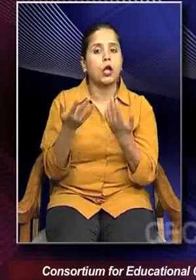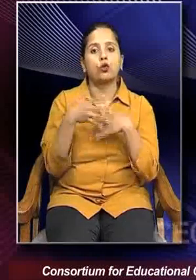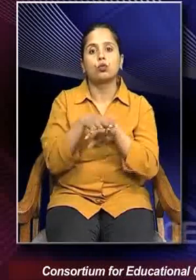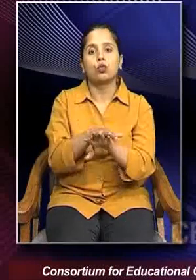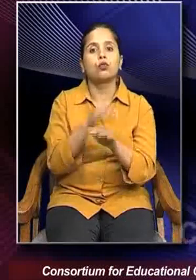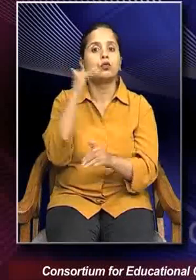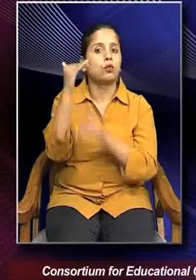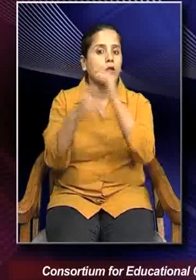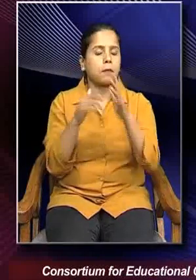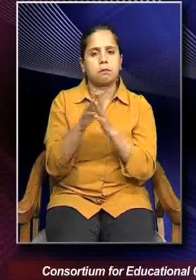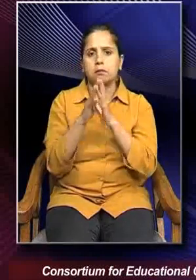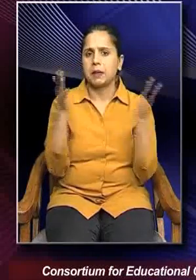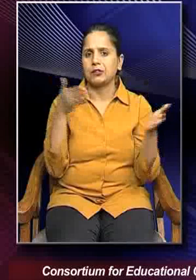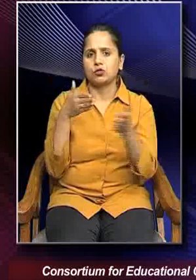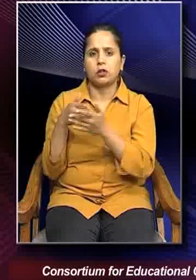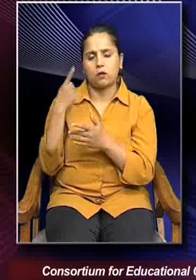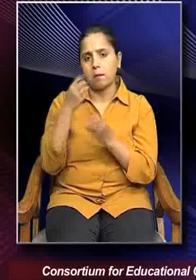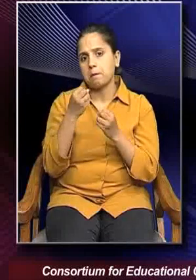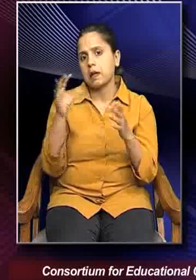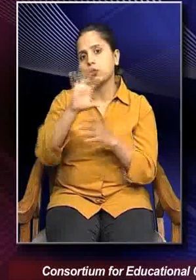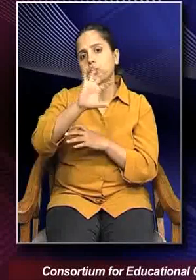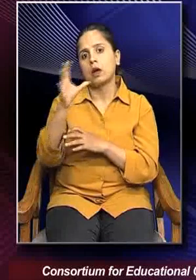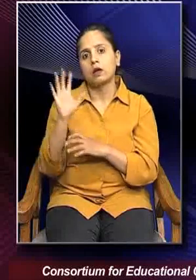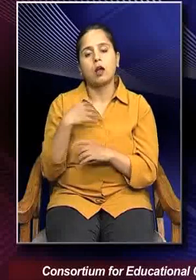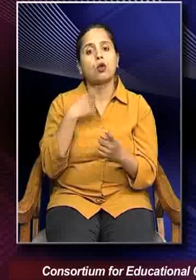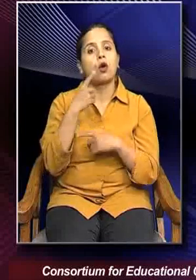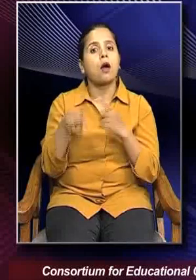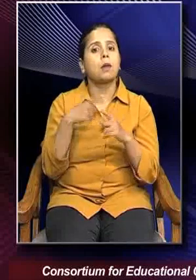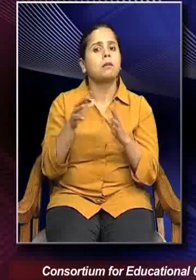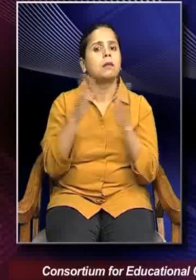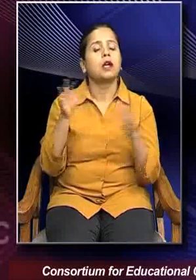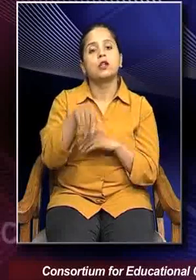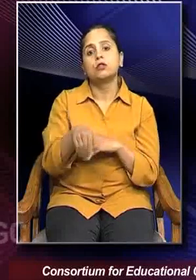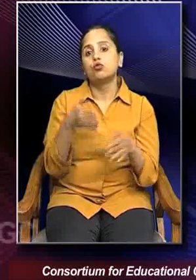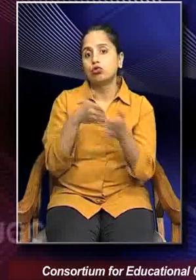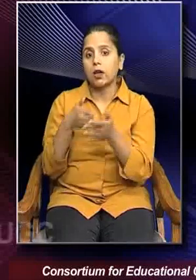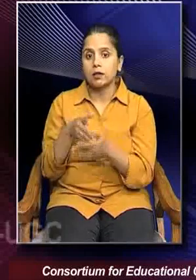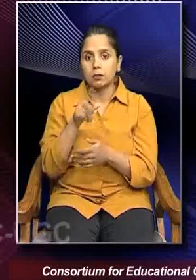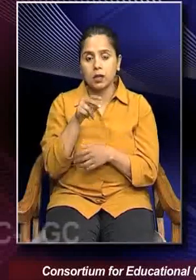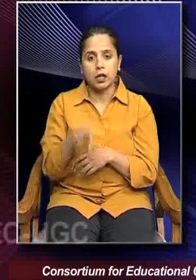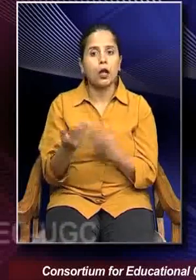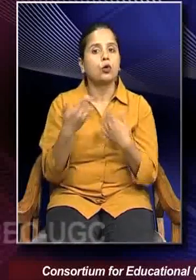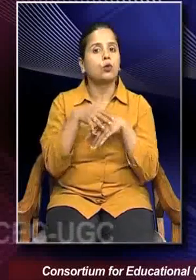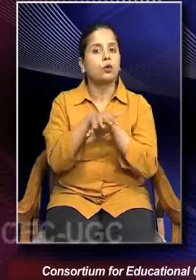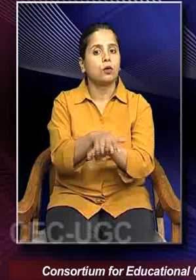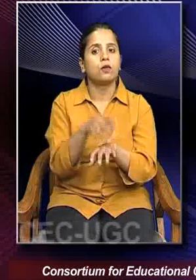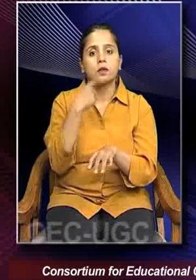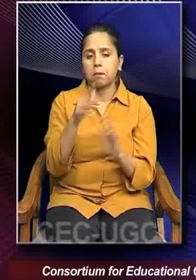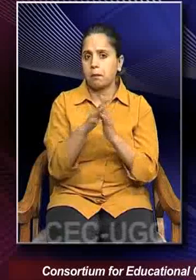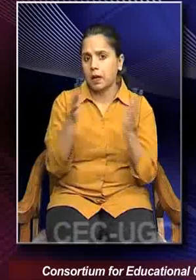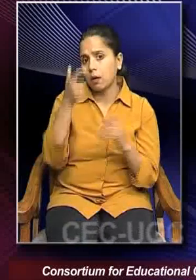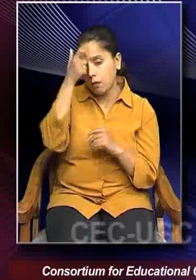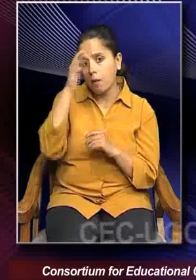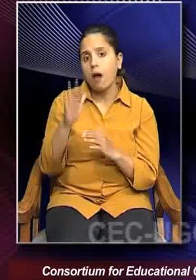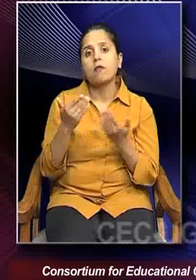is a big challenge for many of these countries. And when I talk about big challenge, I mean that inclusiveness is a bigger issue